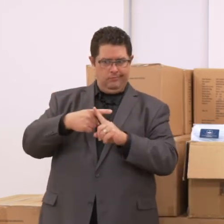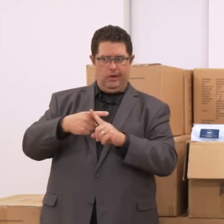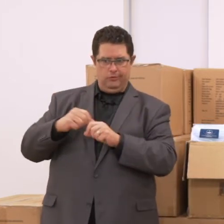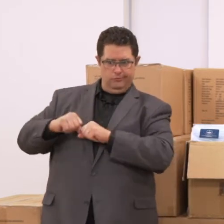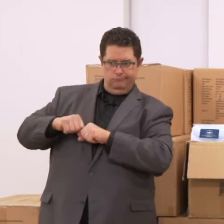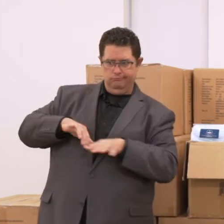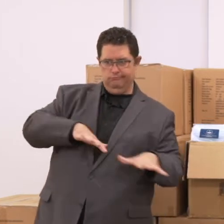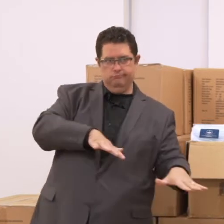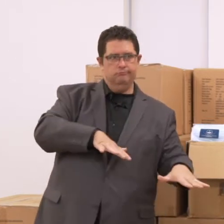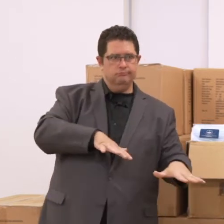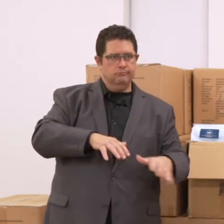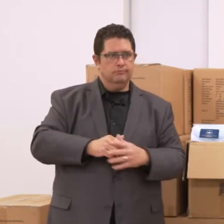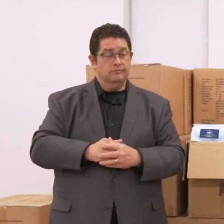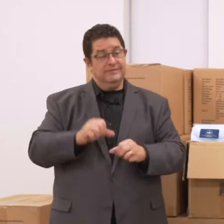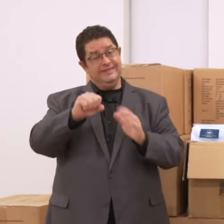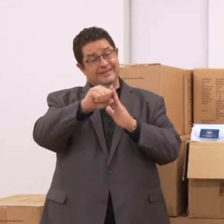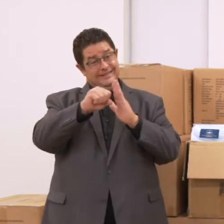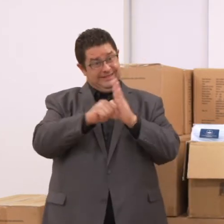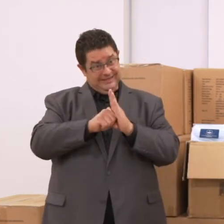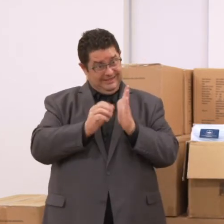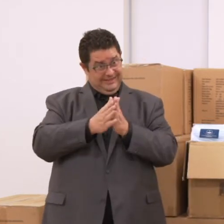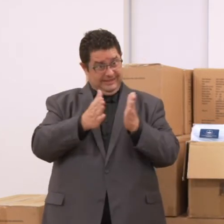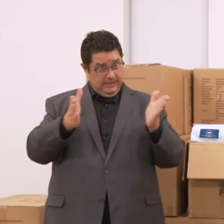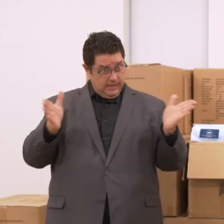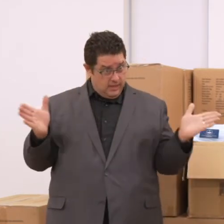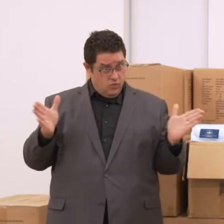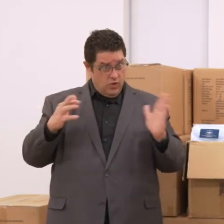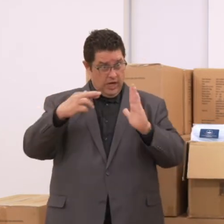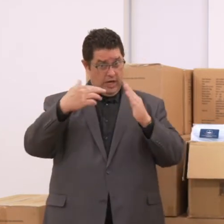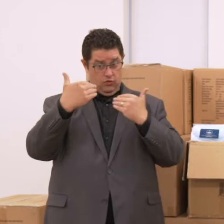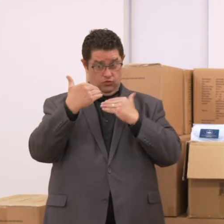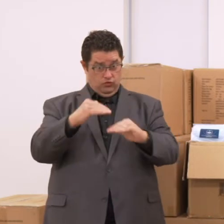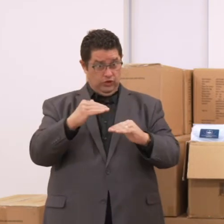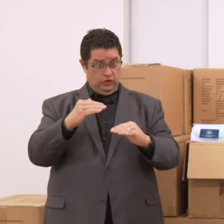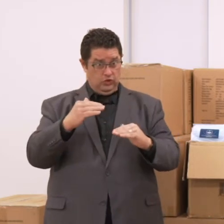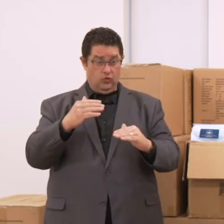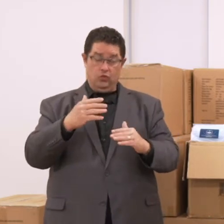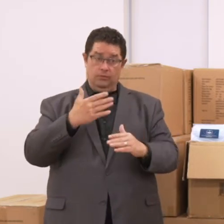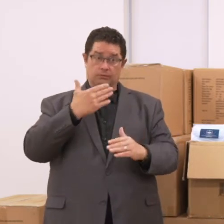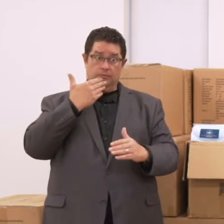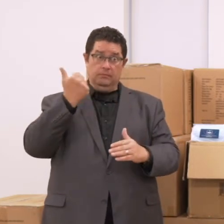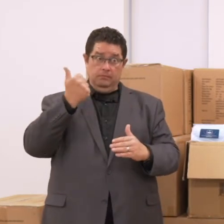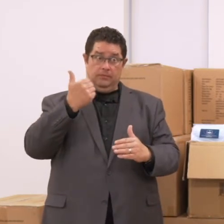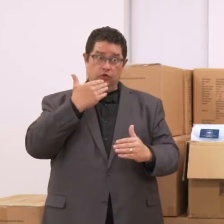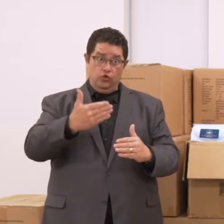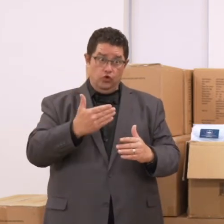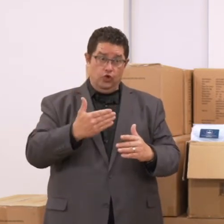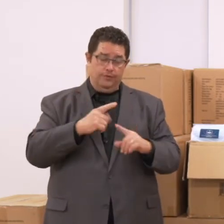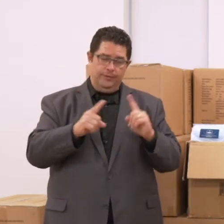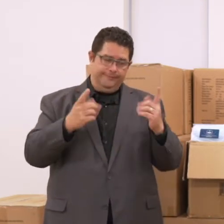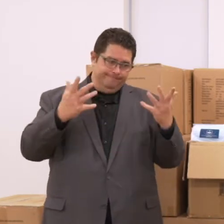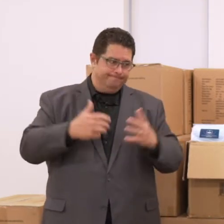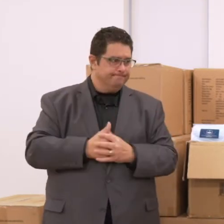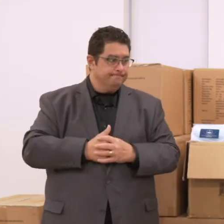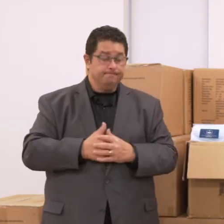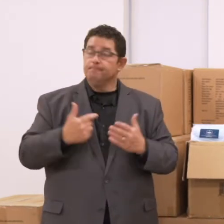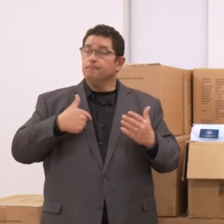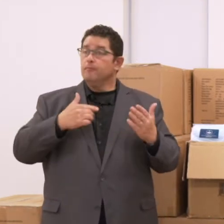Statewide or regional restrictions would certainly make St. Louis County safer as well. And I'd be glad to answer any questions.